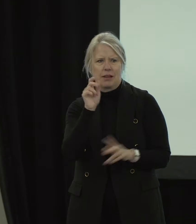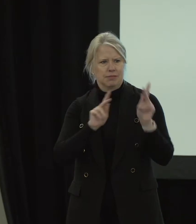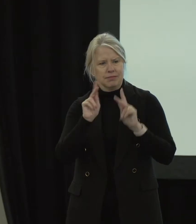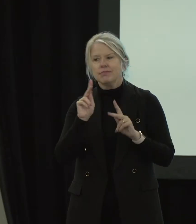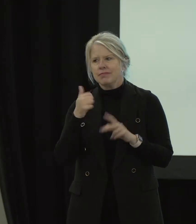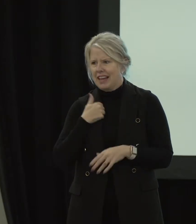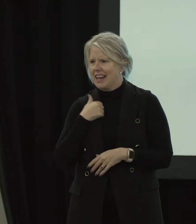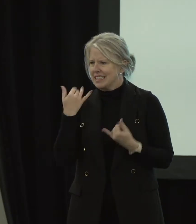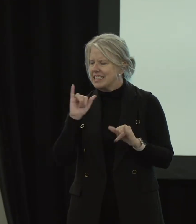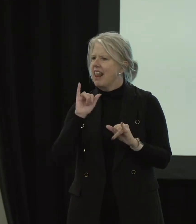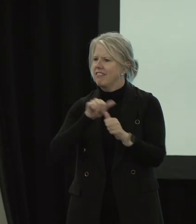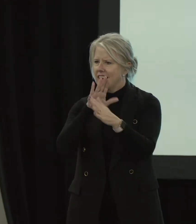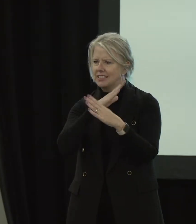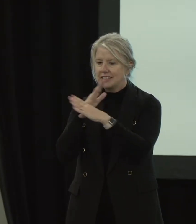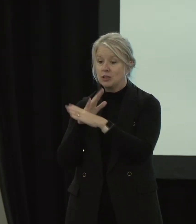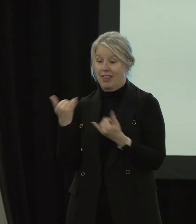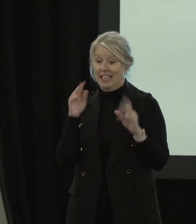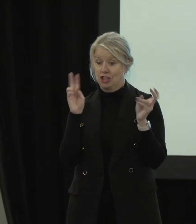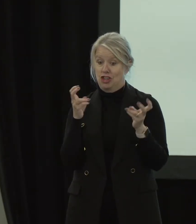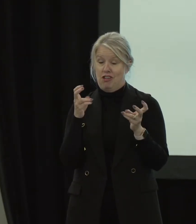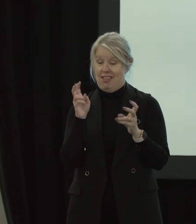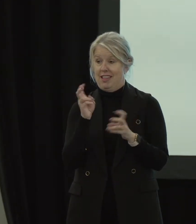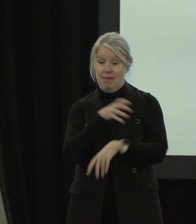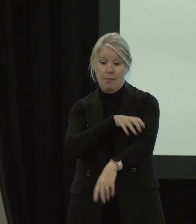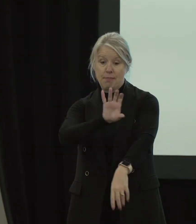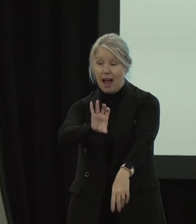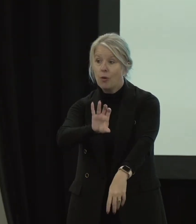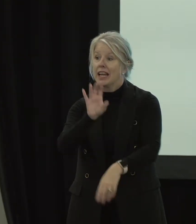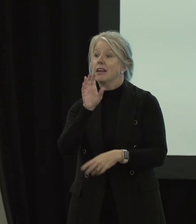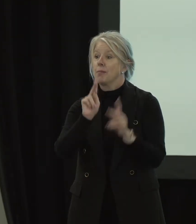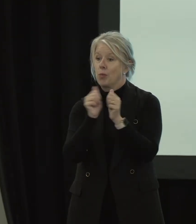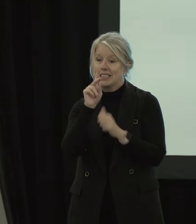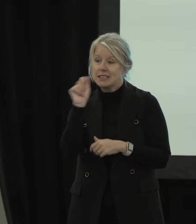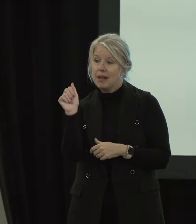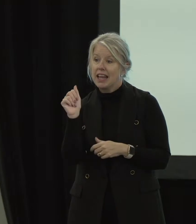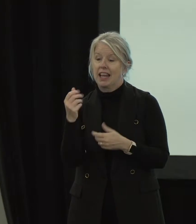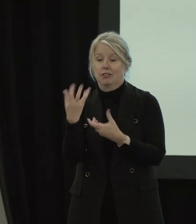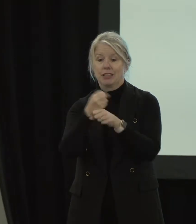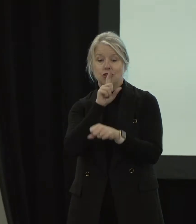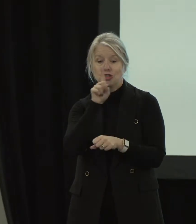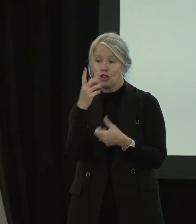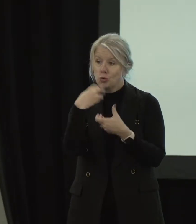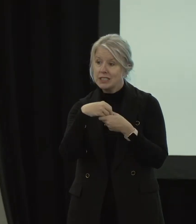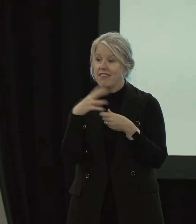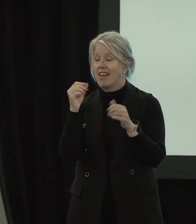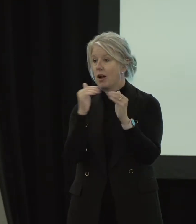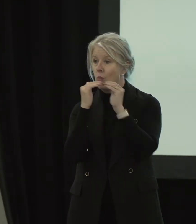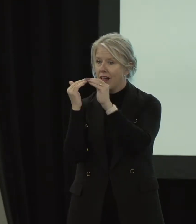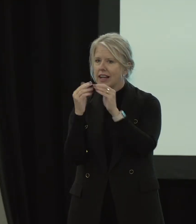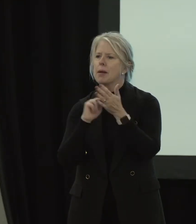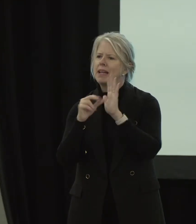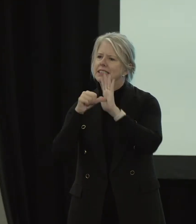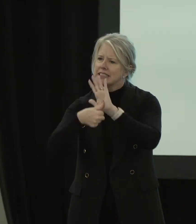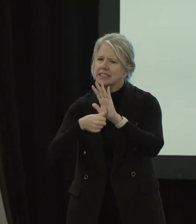year's theme, Empowering Persons with Disabilities and Ensuring Inclusiveness and Equality, highlighted the need for people around